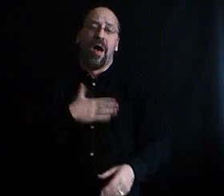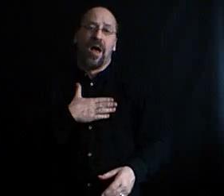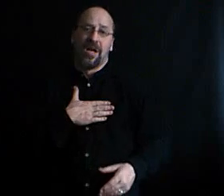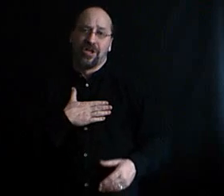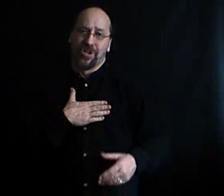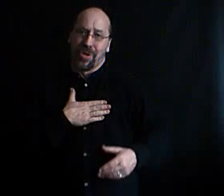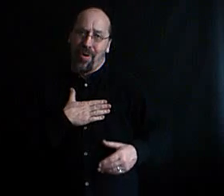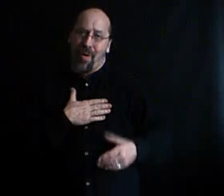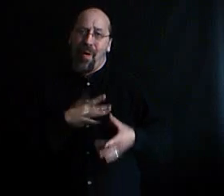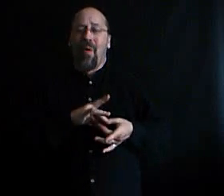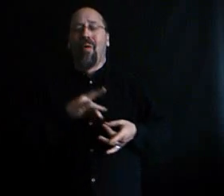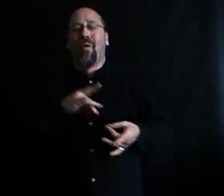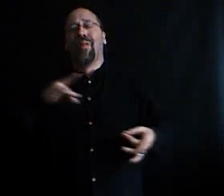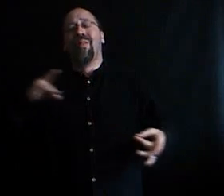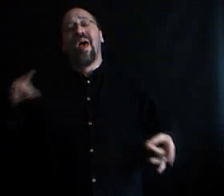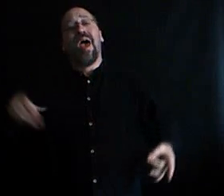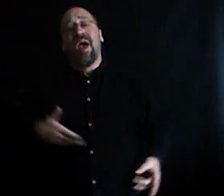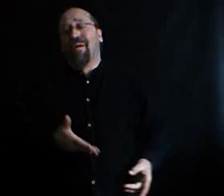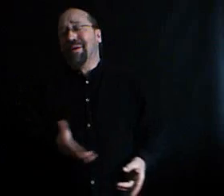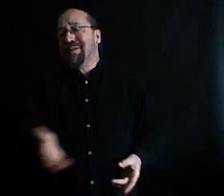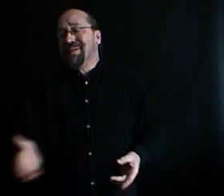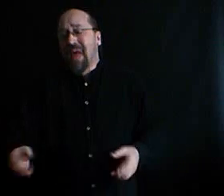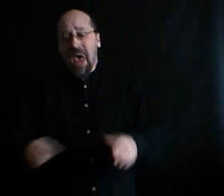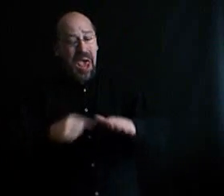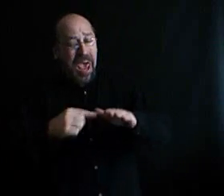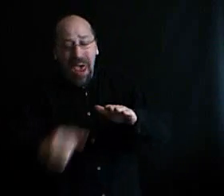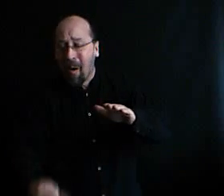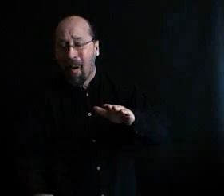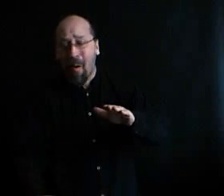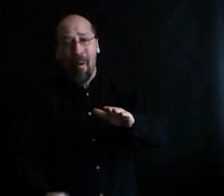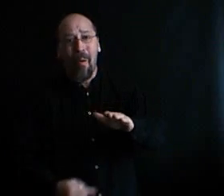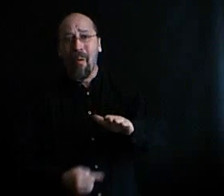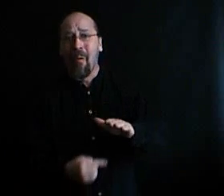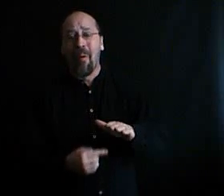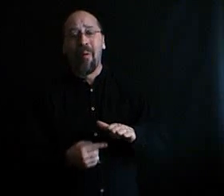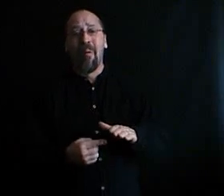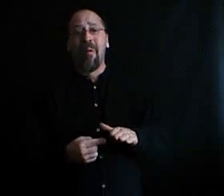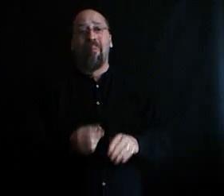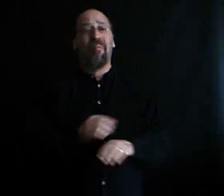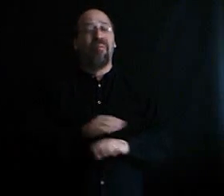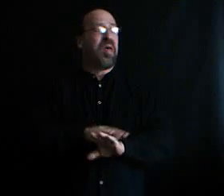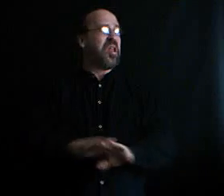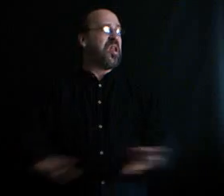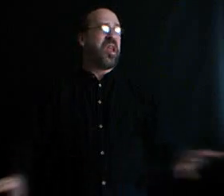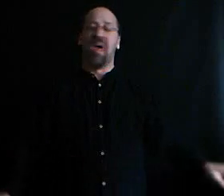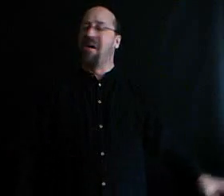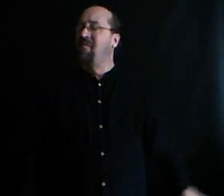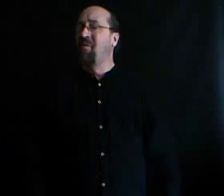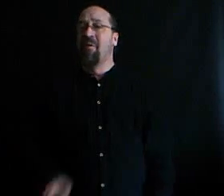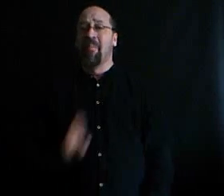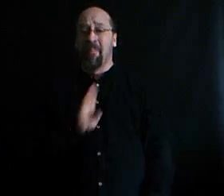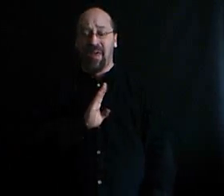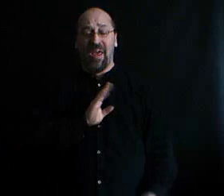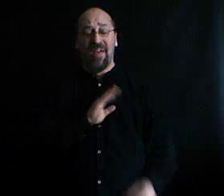soul, there is a hole that can never be